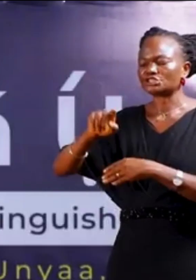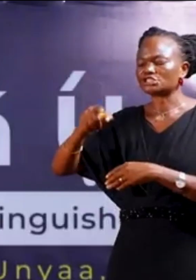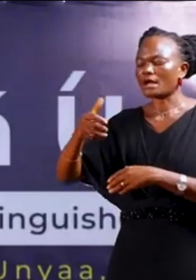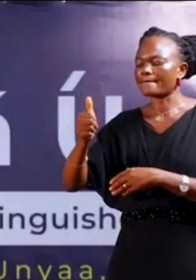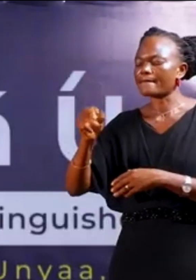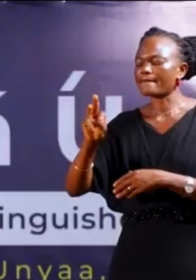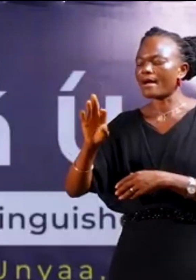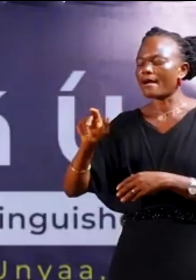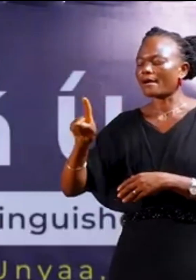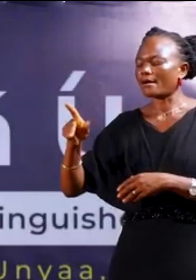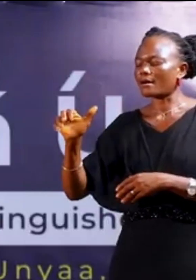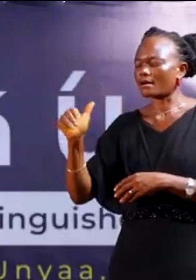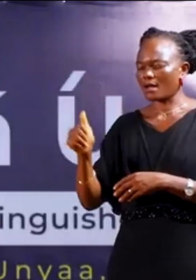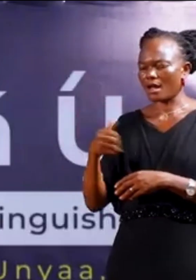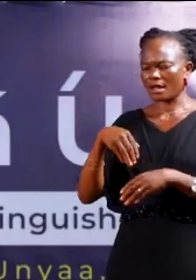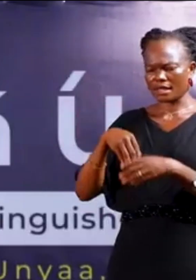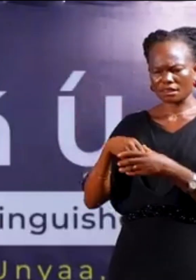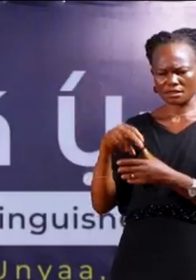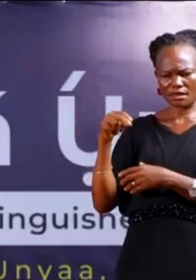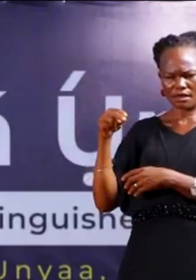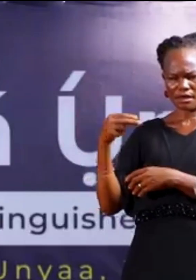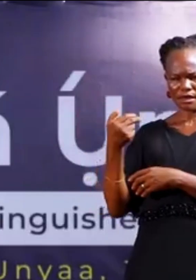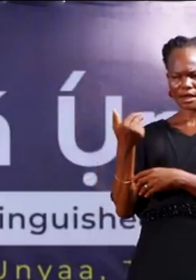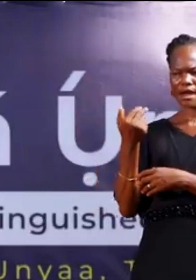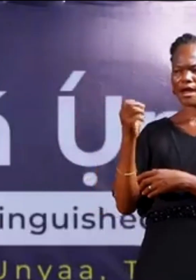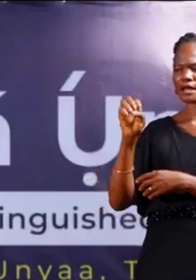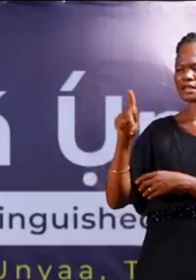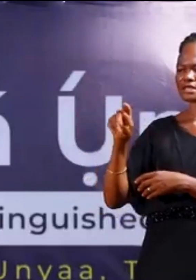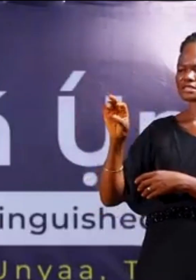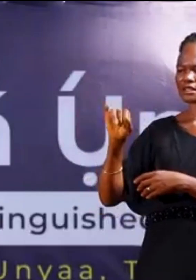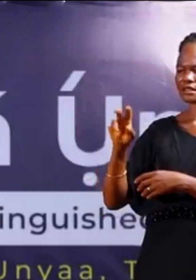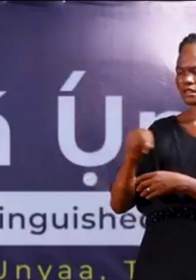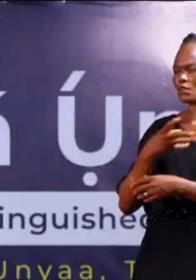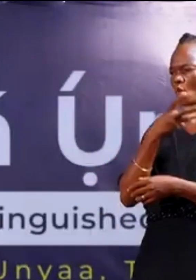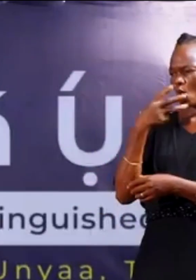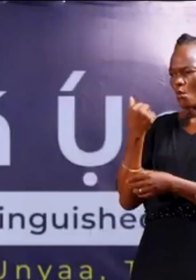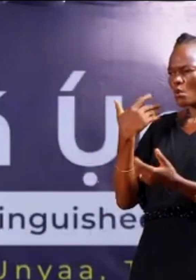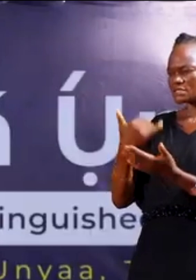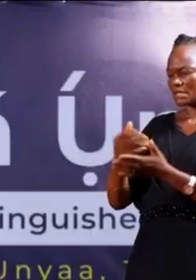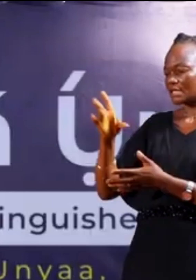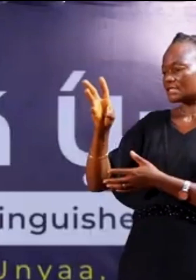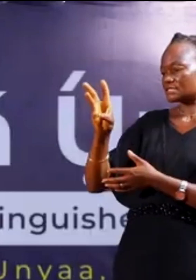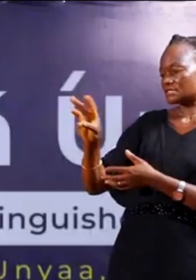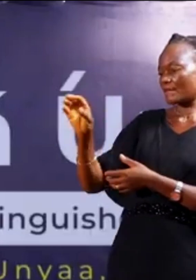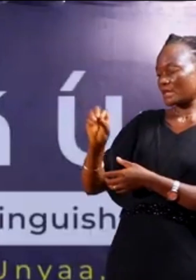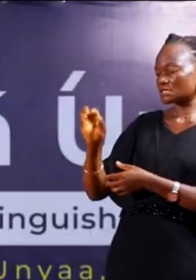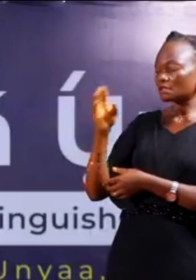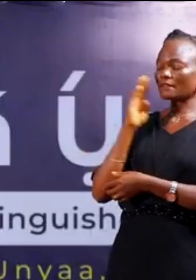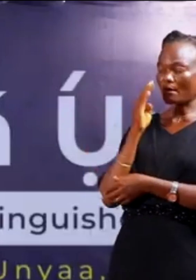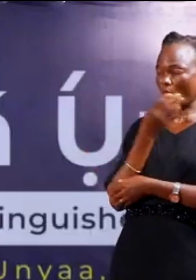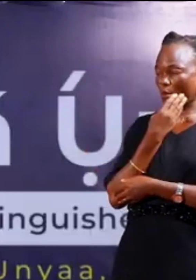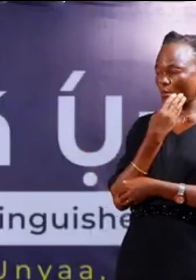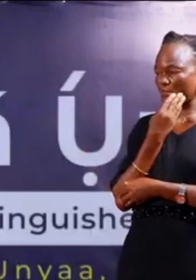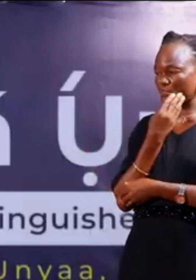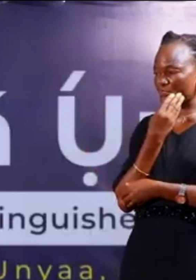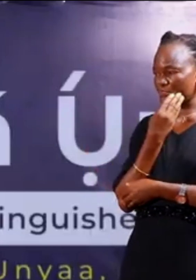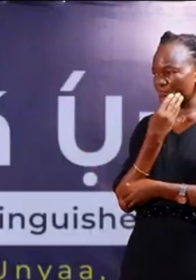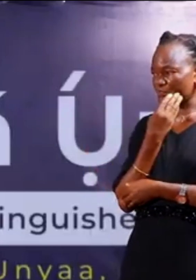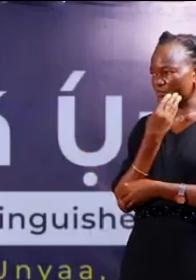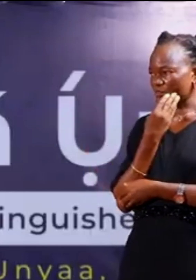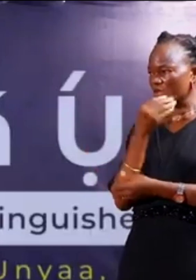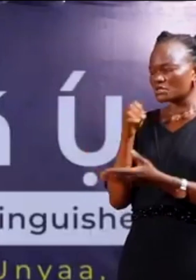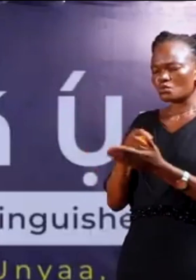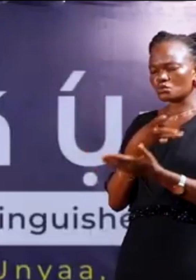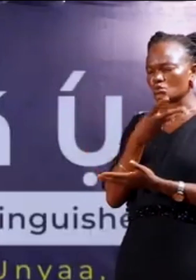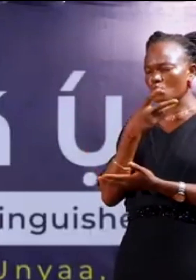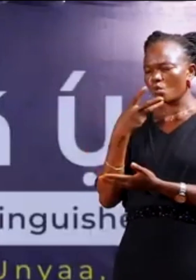in Haiti. Haiti was probably 60% Igbo. Haiti is the